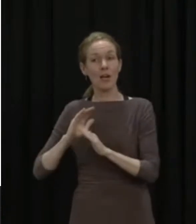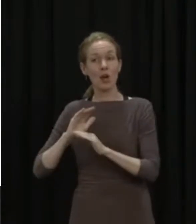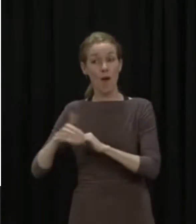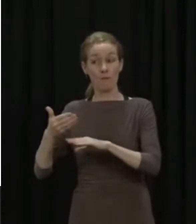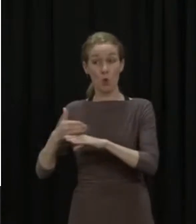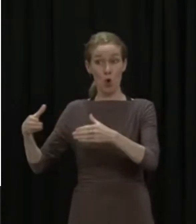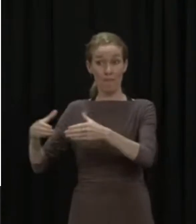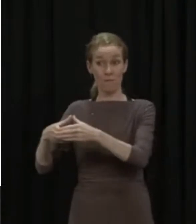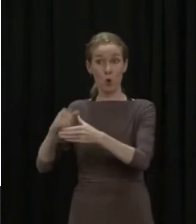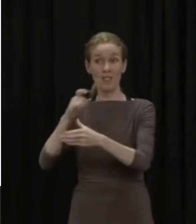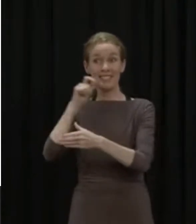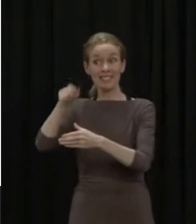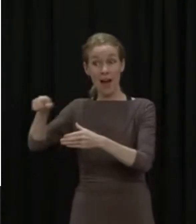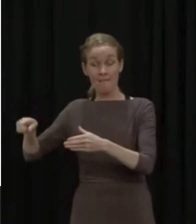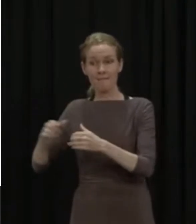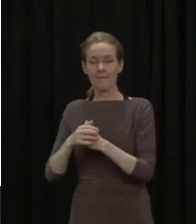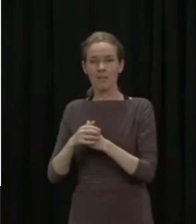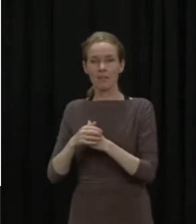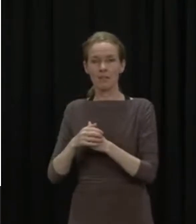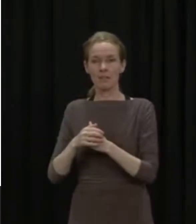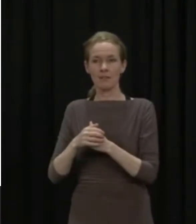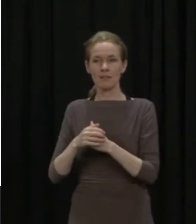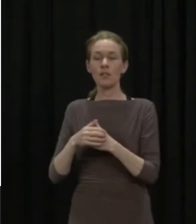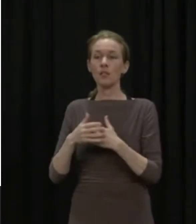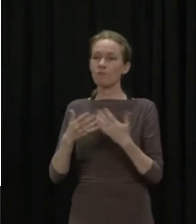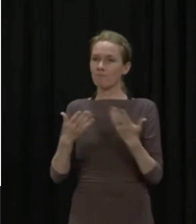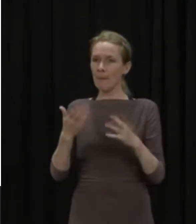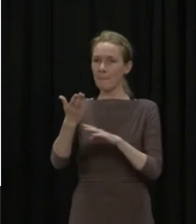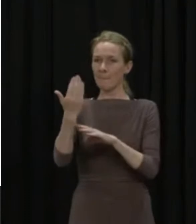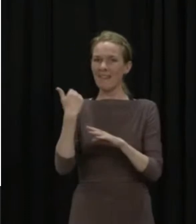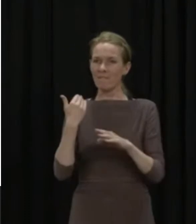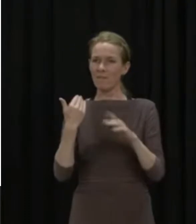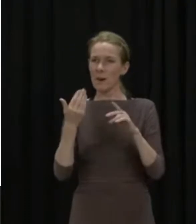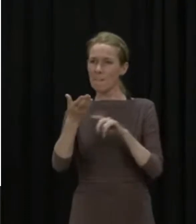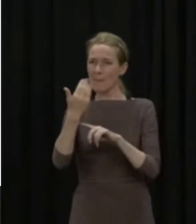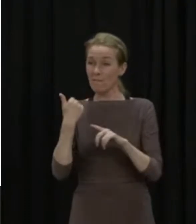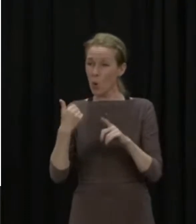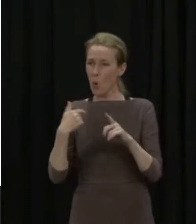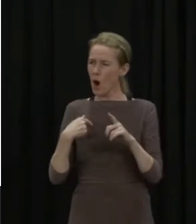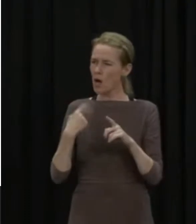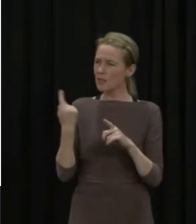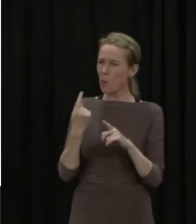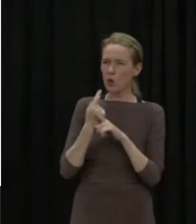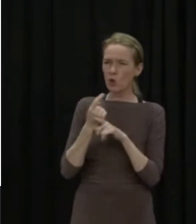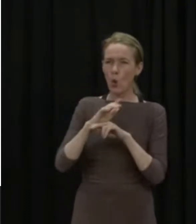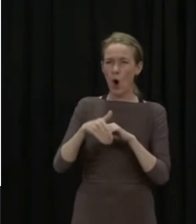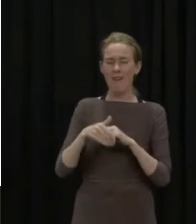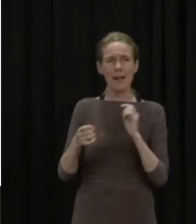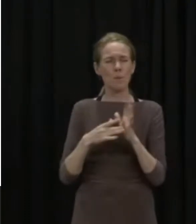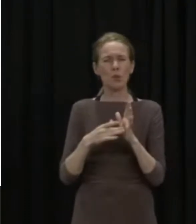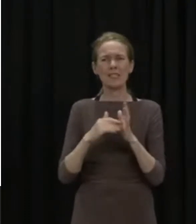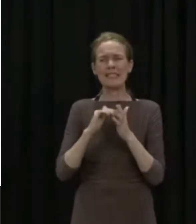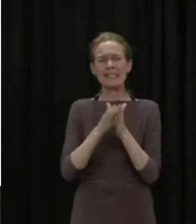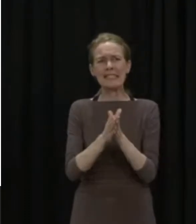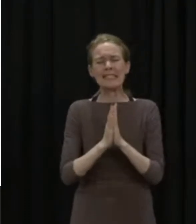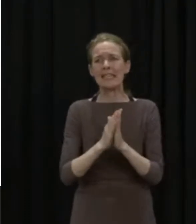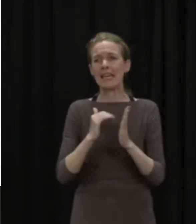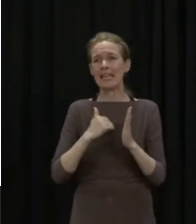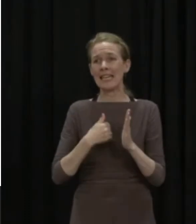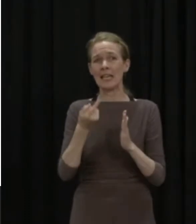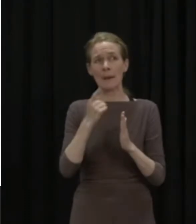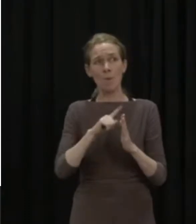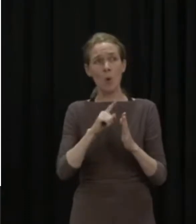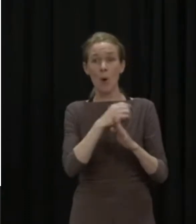as well as we've heard about doctors and the need to get doctors into the country, certainly lab staff as well. There's an issue with retention and recruitment,